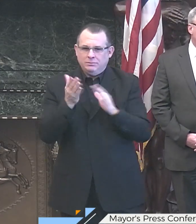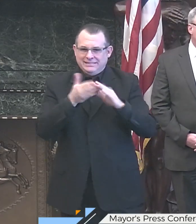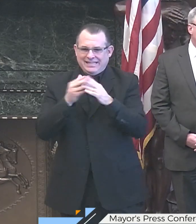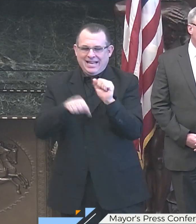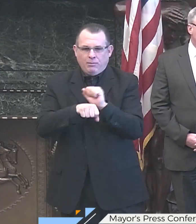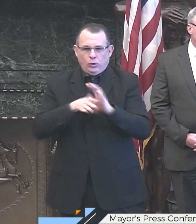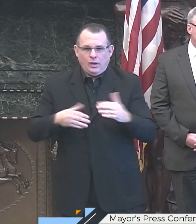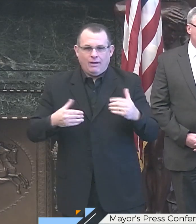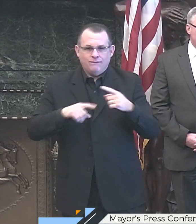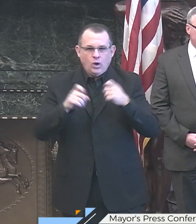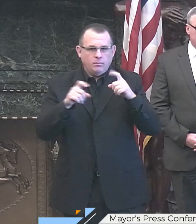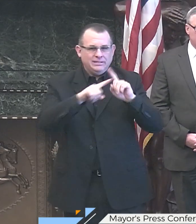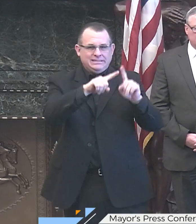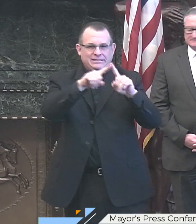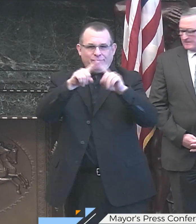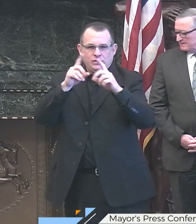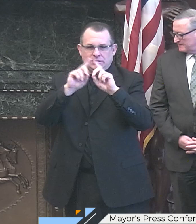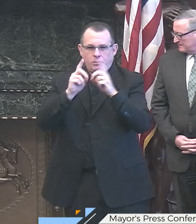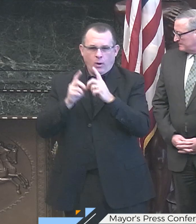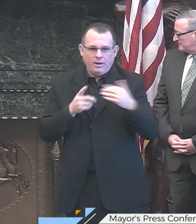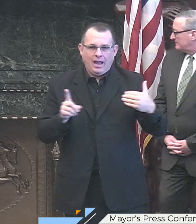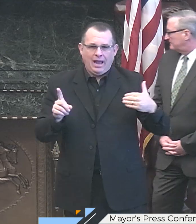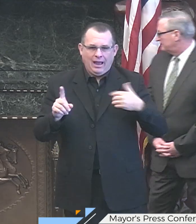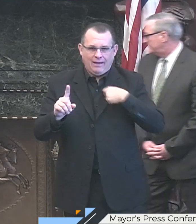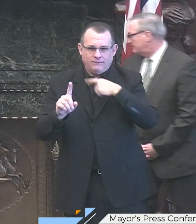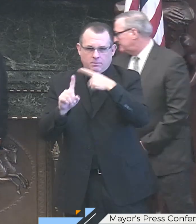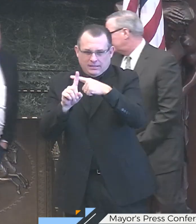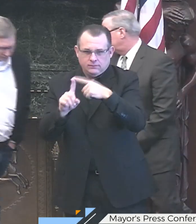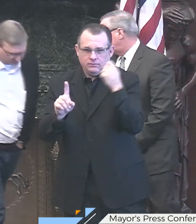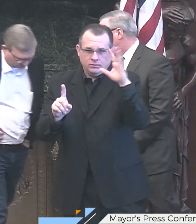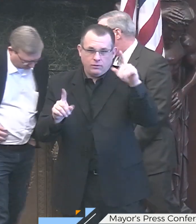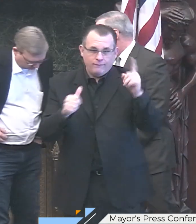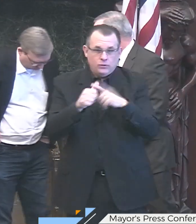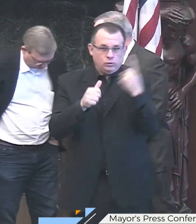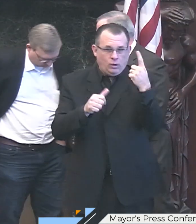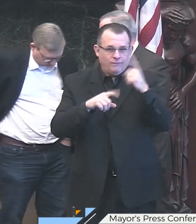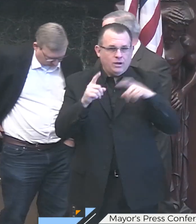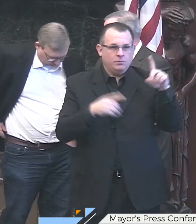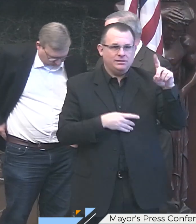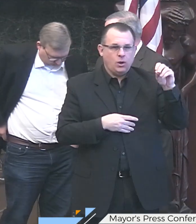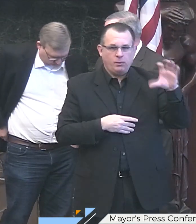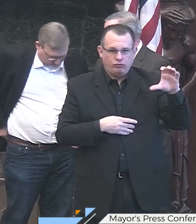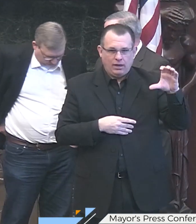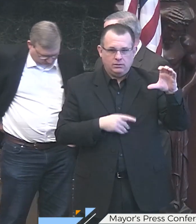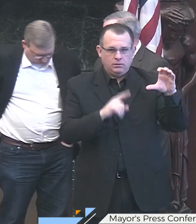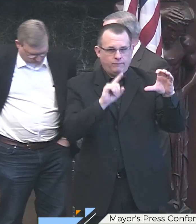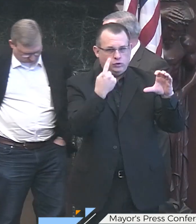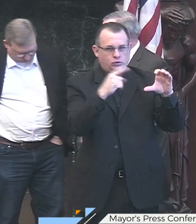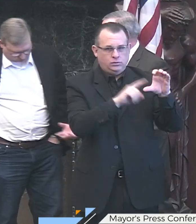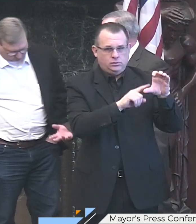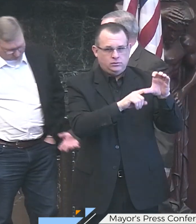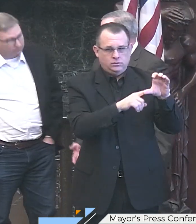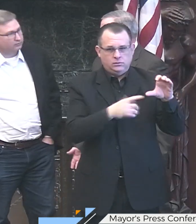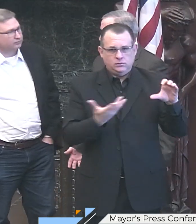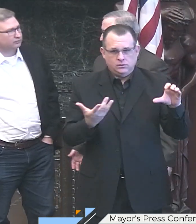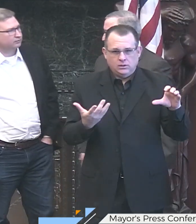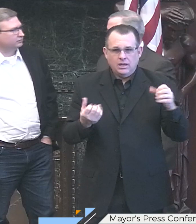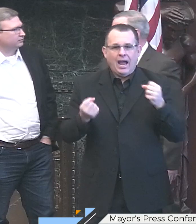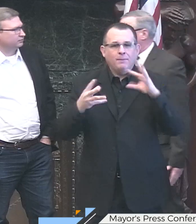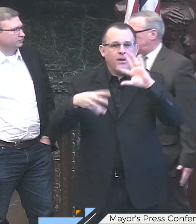positive. This is their first employee of the Department of Corrections. And do you know how many, can you say how many employees of the city have tested positive?